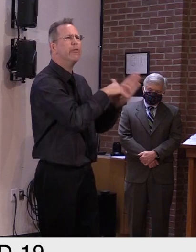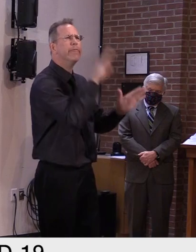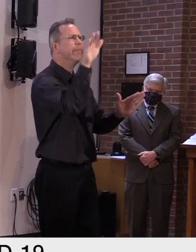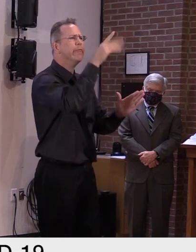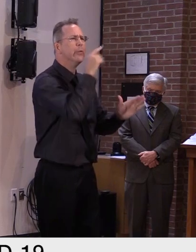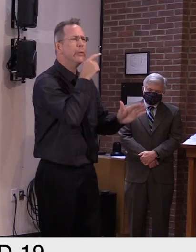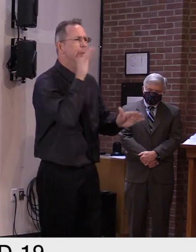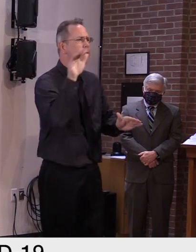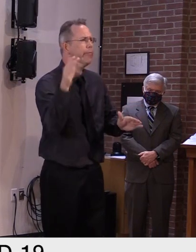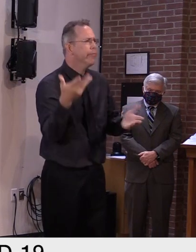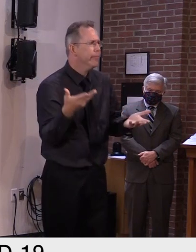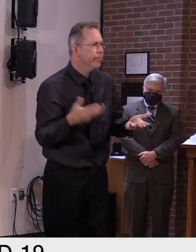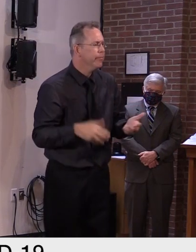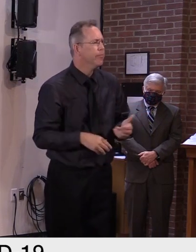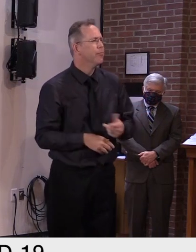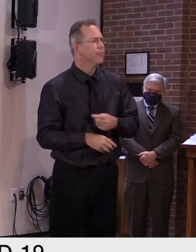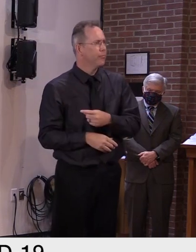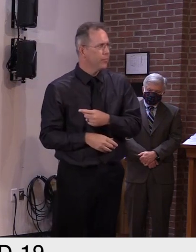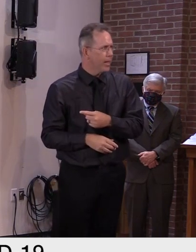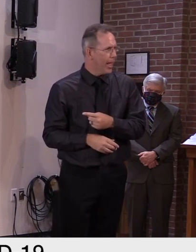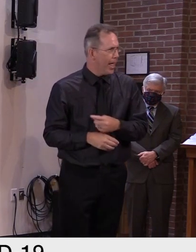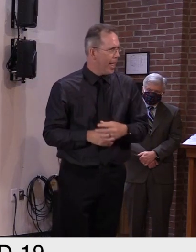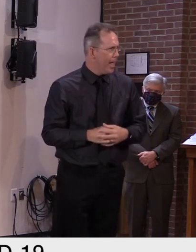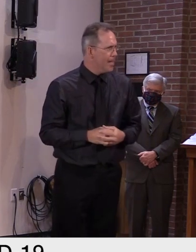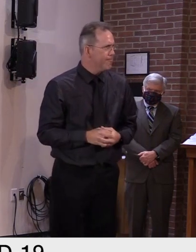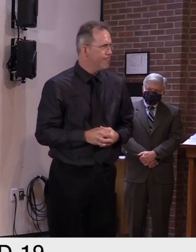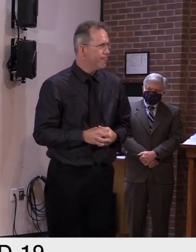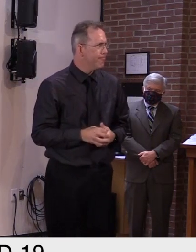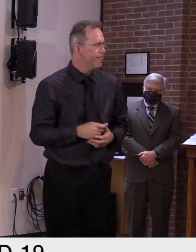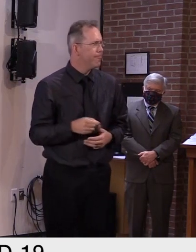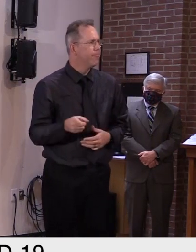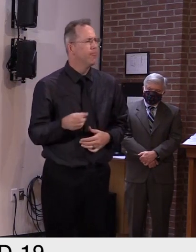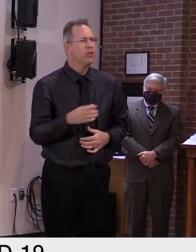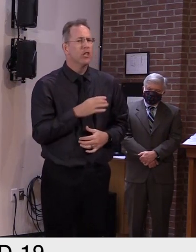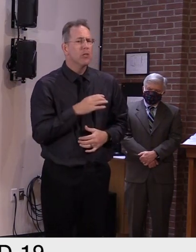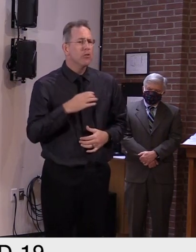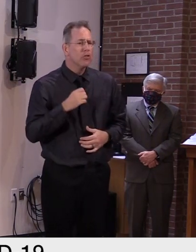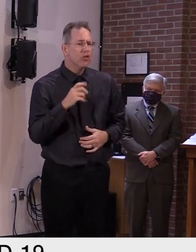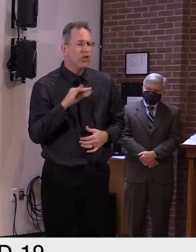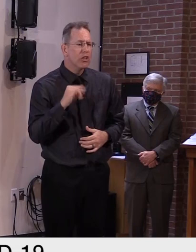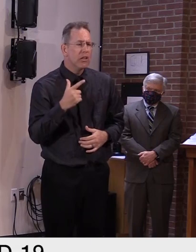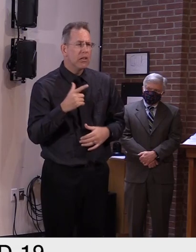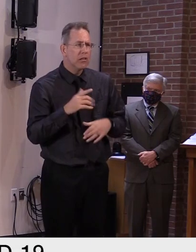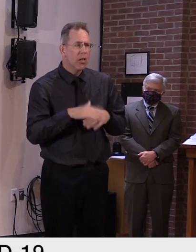I am on, Governor, but I didn't hear the entire question. I had some